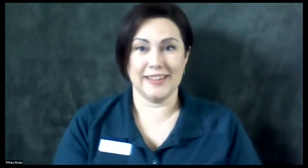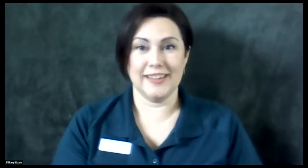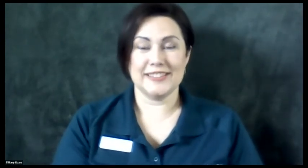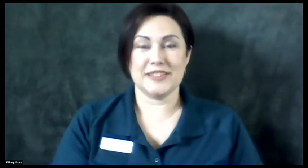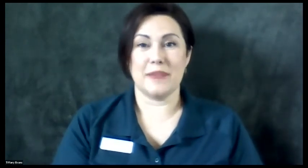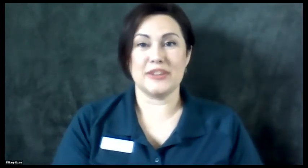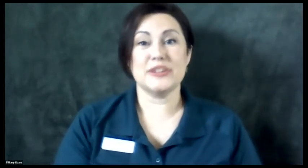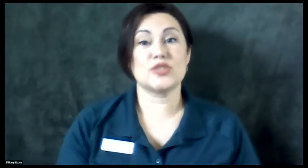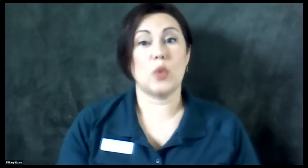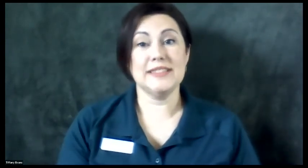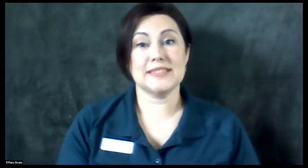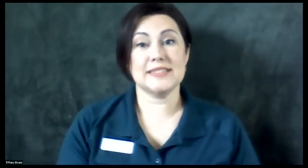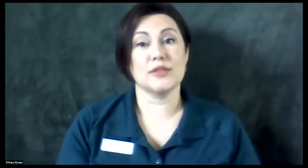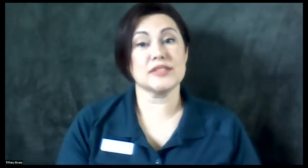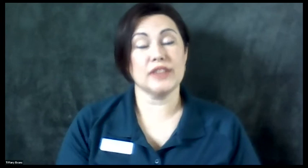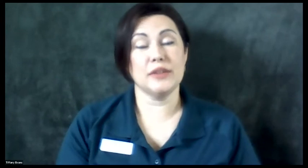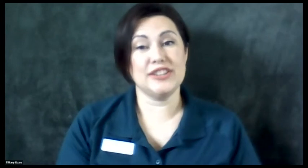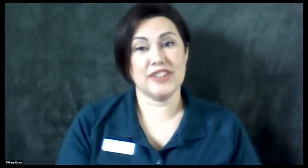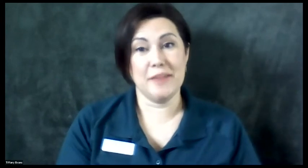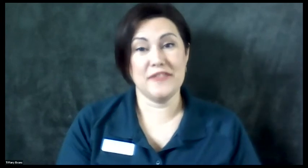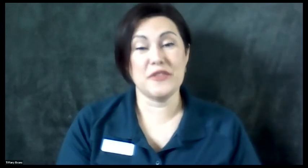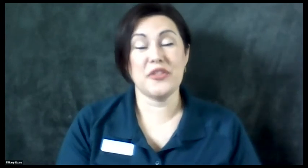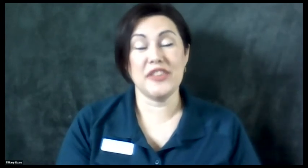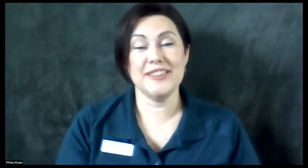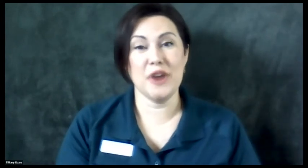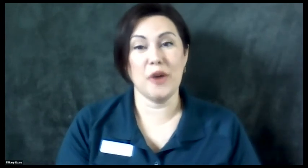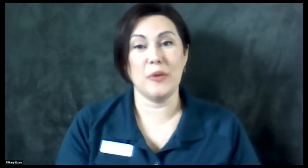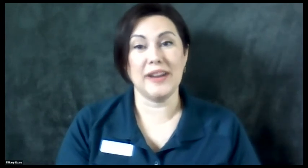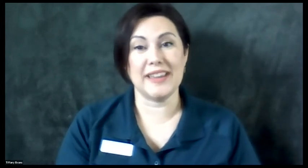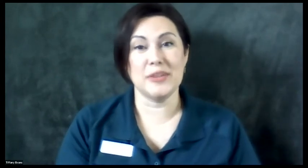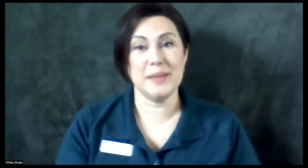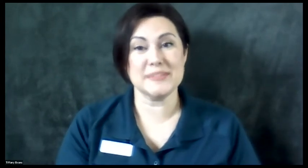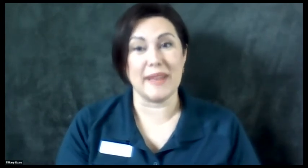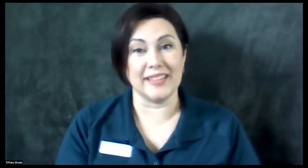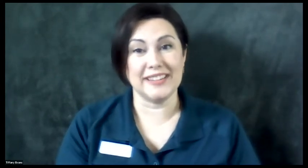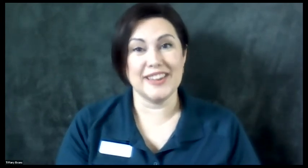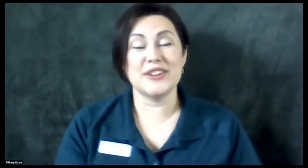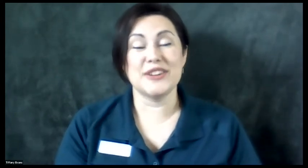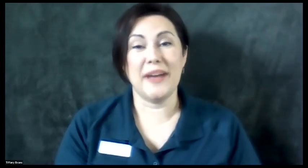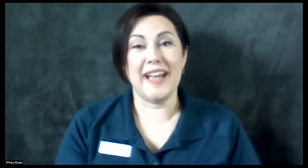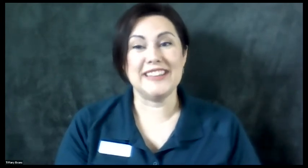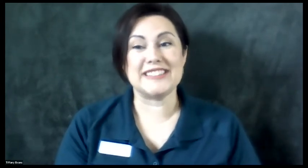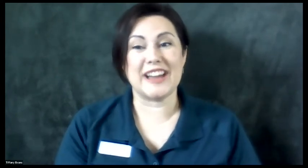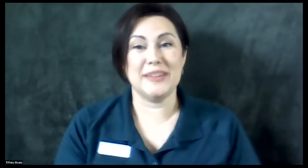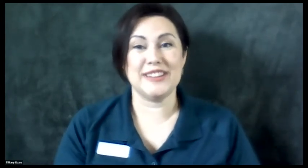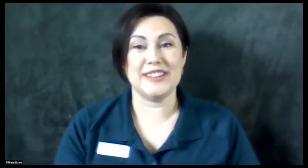So I'm going to do it twice, and I'll go slow each time. If you think you know what animal I'm spelling, go ahead and type it into the